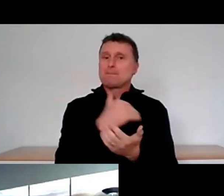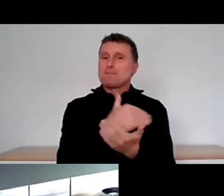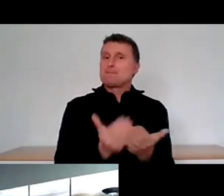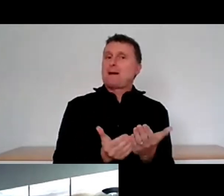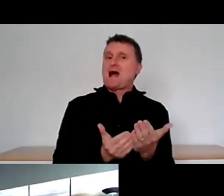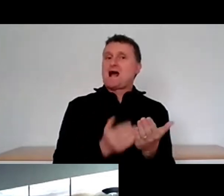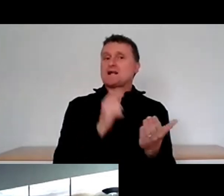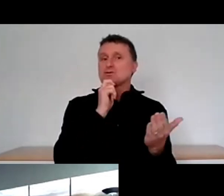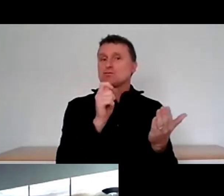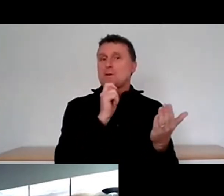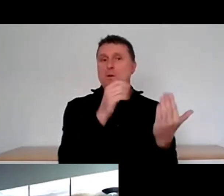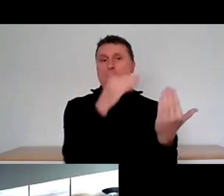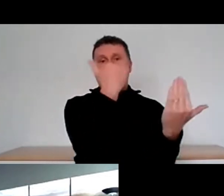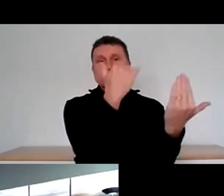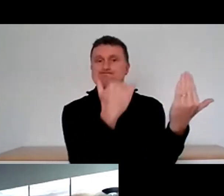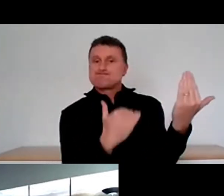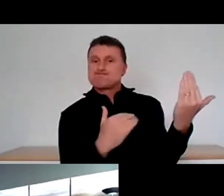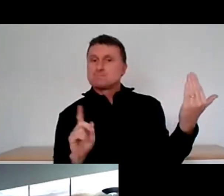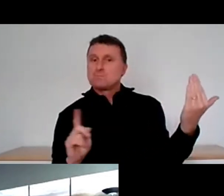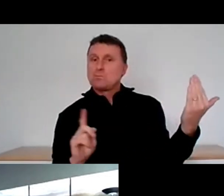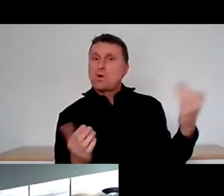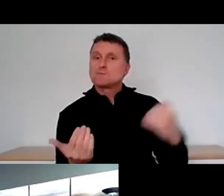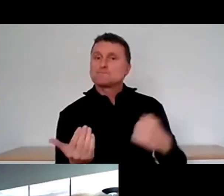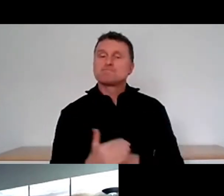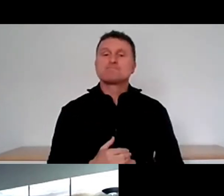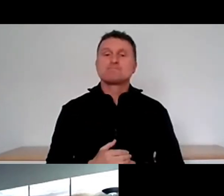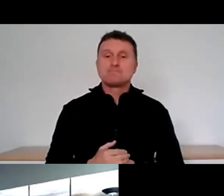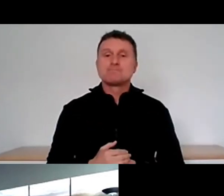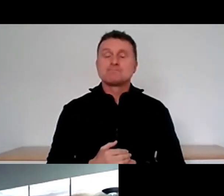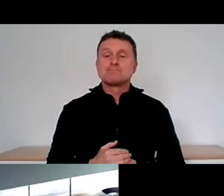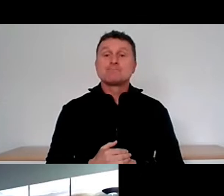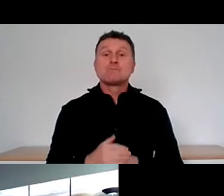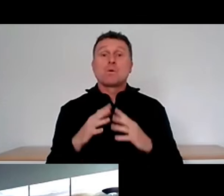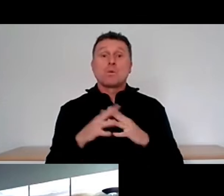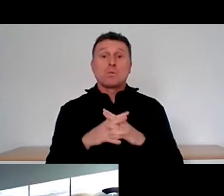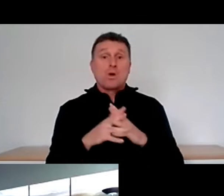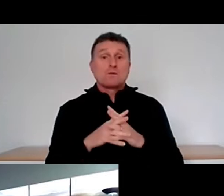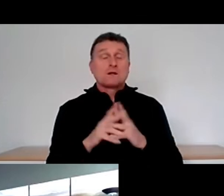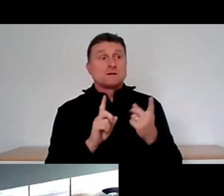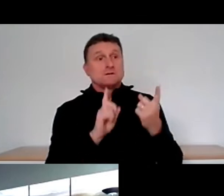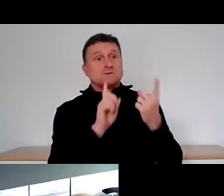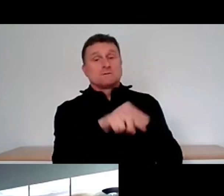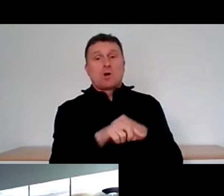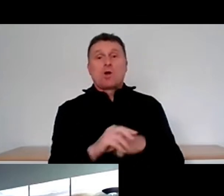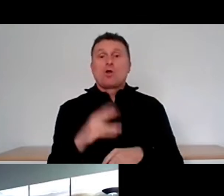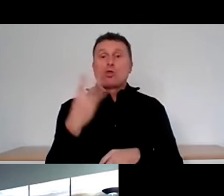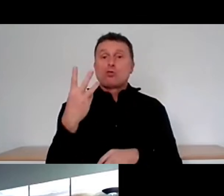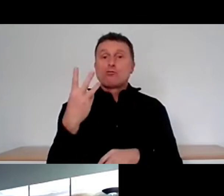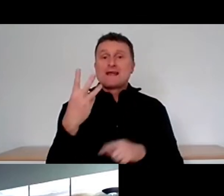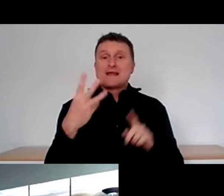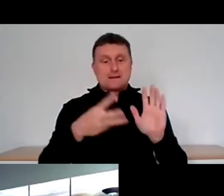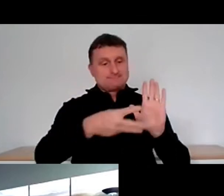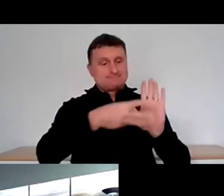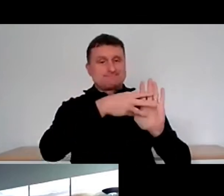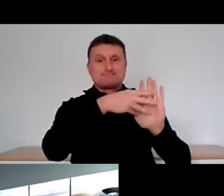Yes. So the three parts to start with is the